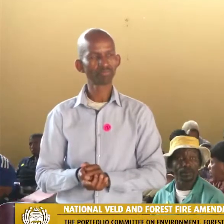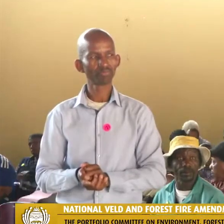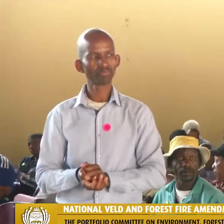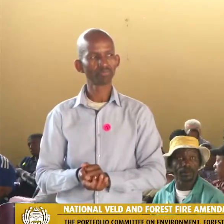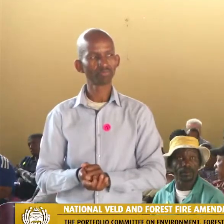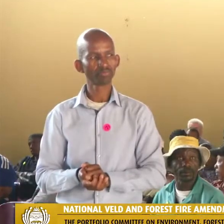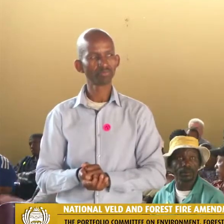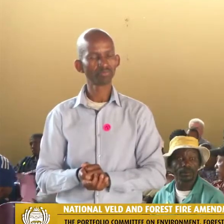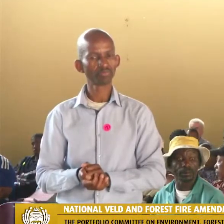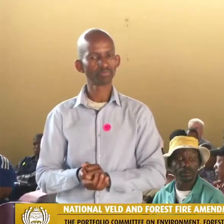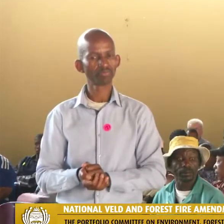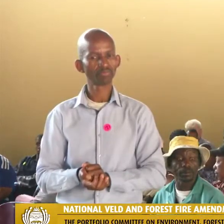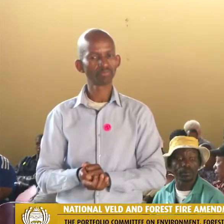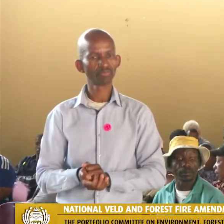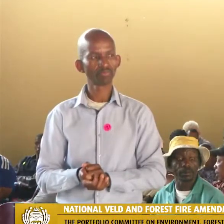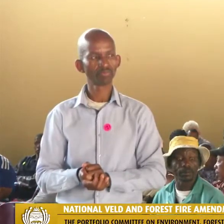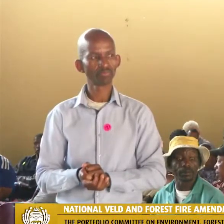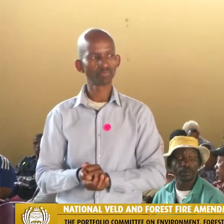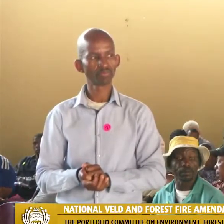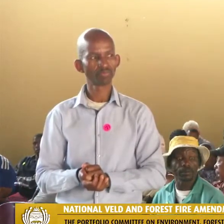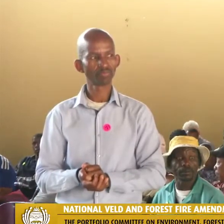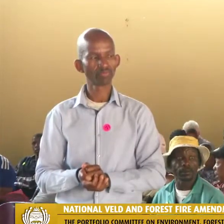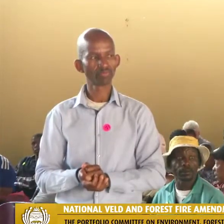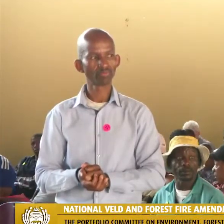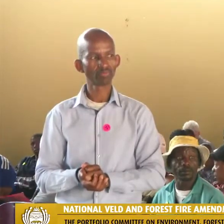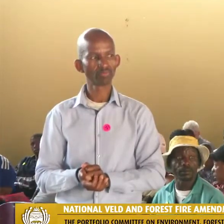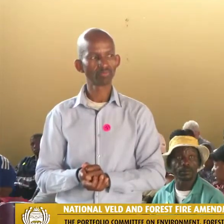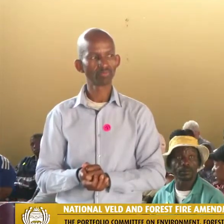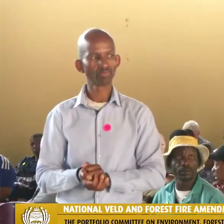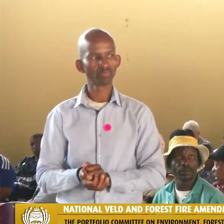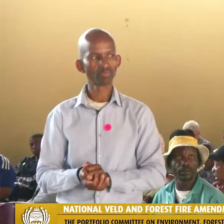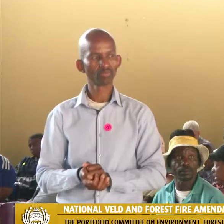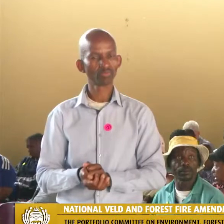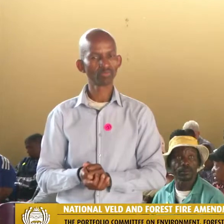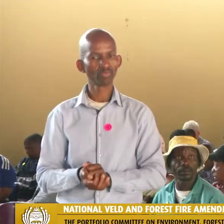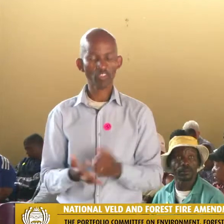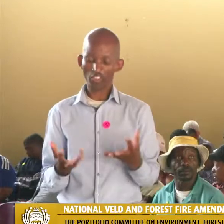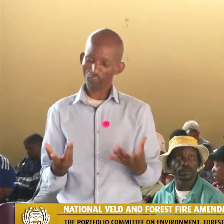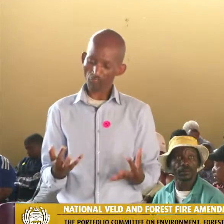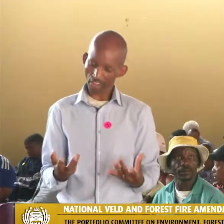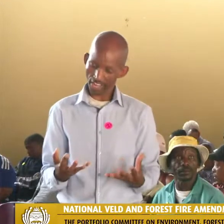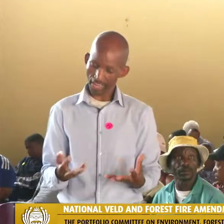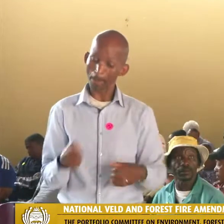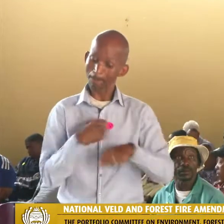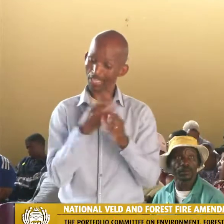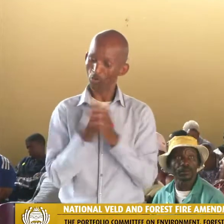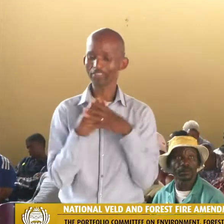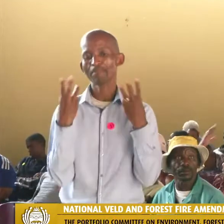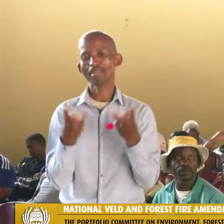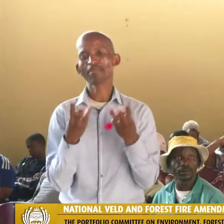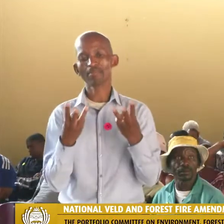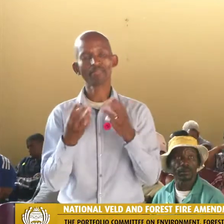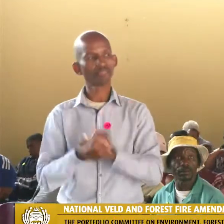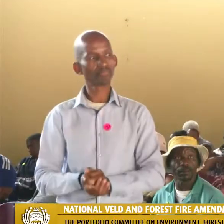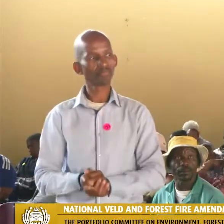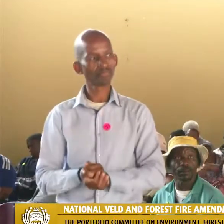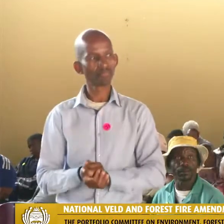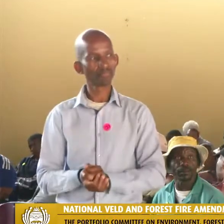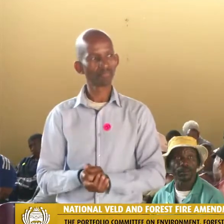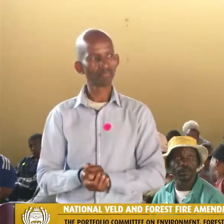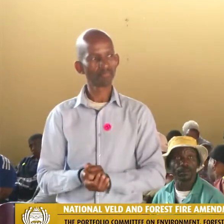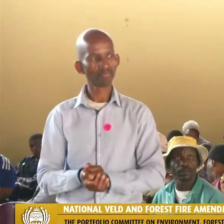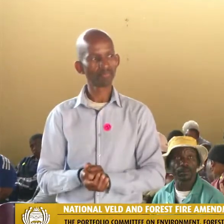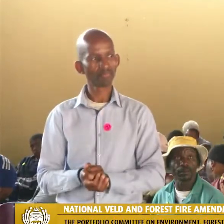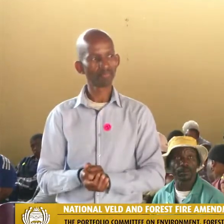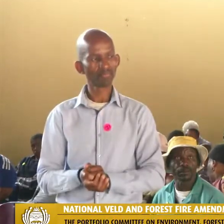Ezo ngxaki umlilo wamadlelo udalwa ngabantu. Fail fires are caused by people Bewenza